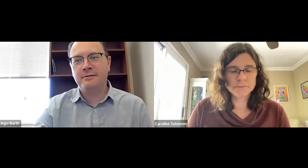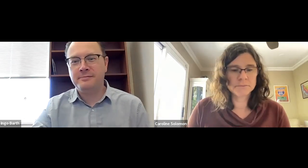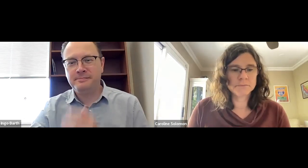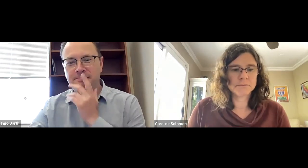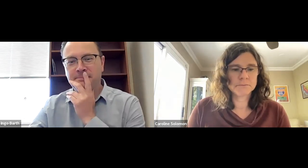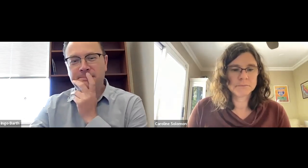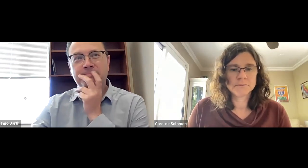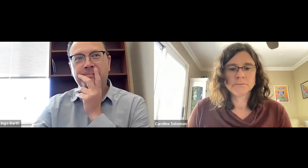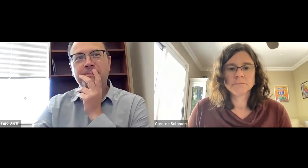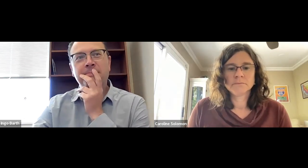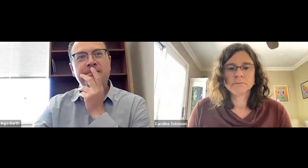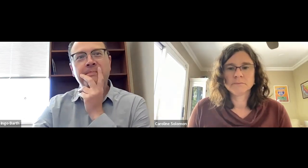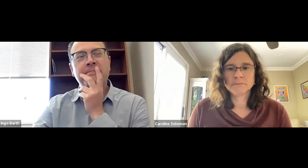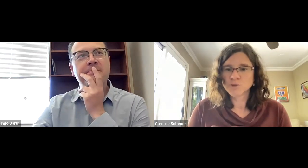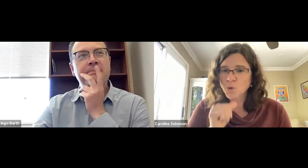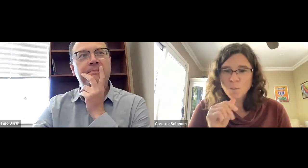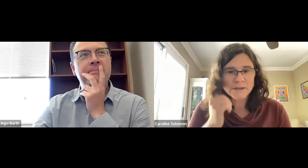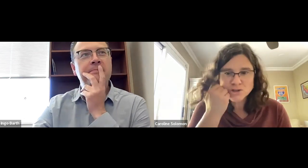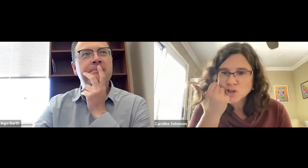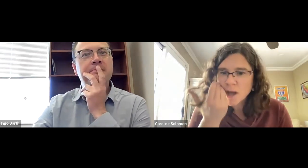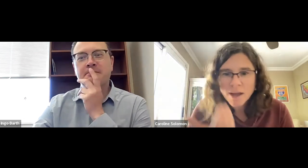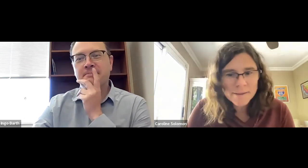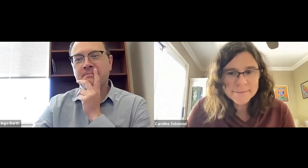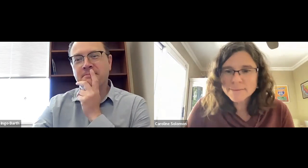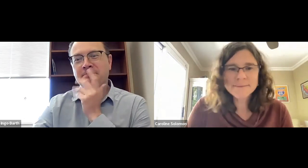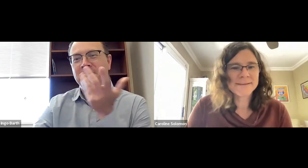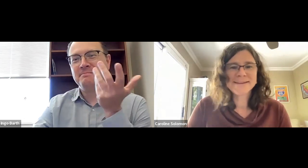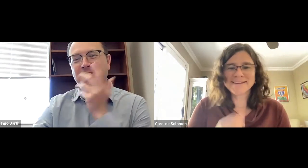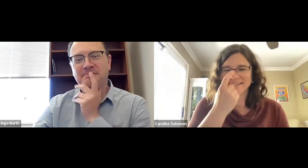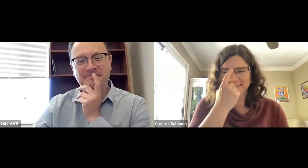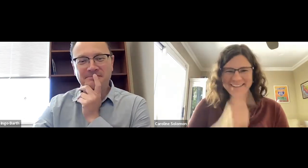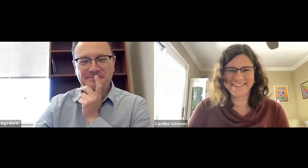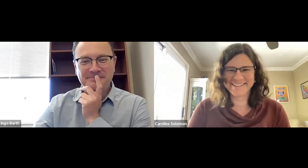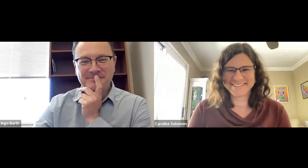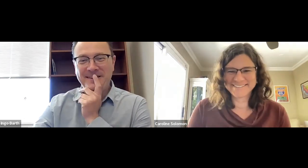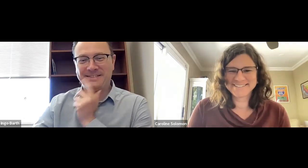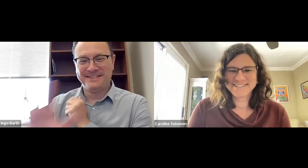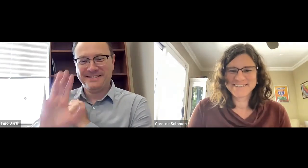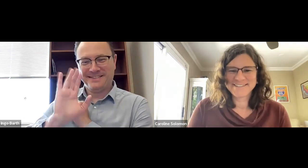Yeah, I think it would be nice if everyone turned on their camera so we could see who's in attendance. Please don't be shy.